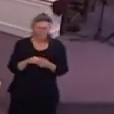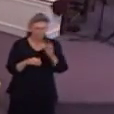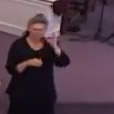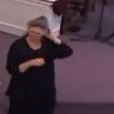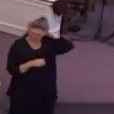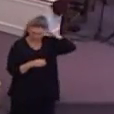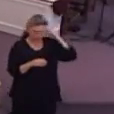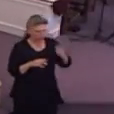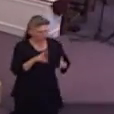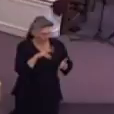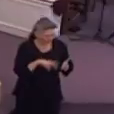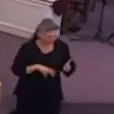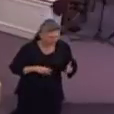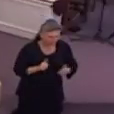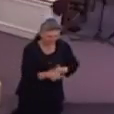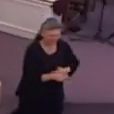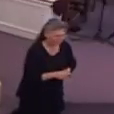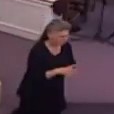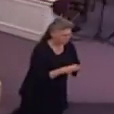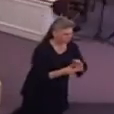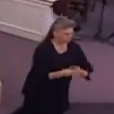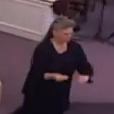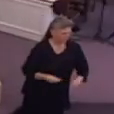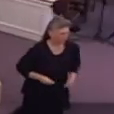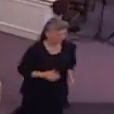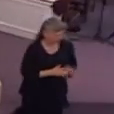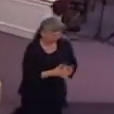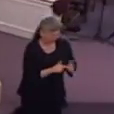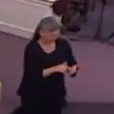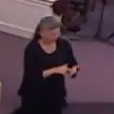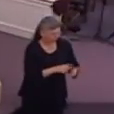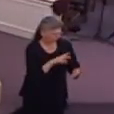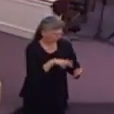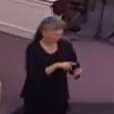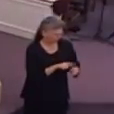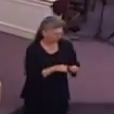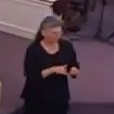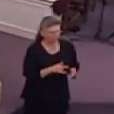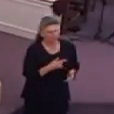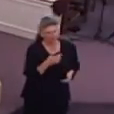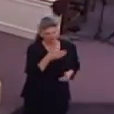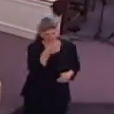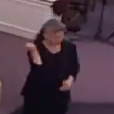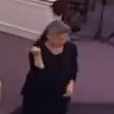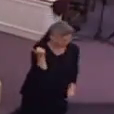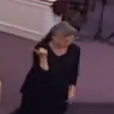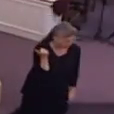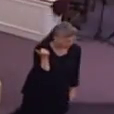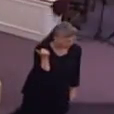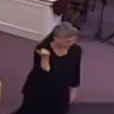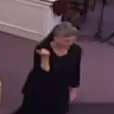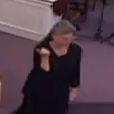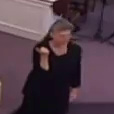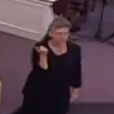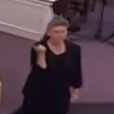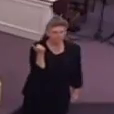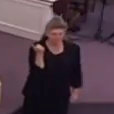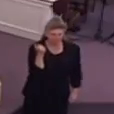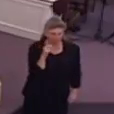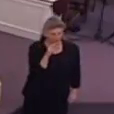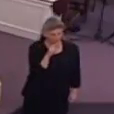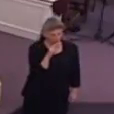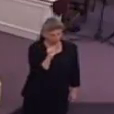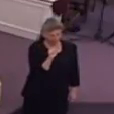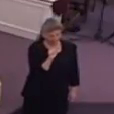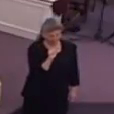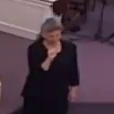the stories in the Word of God that we read about them because, you know, we tend to forget that that